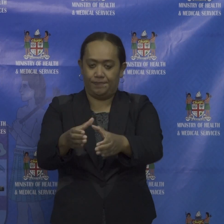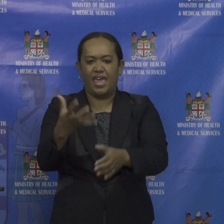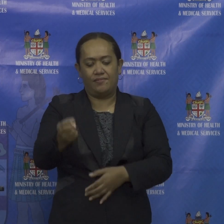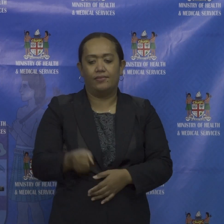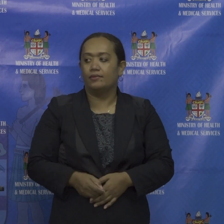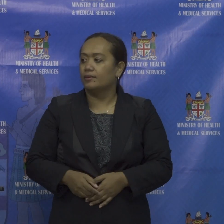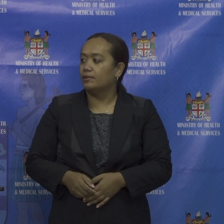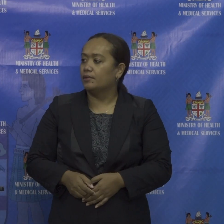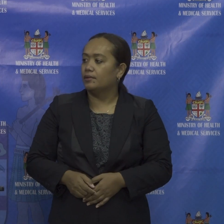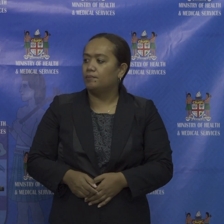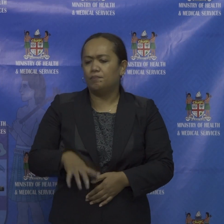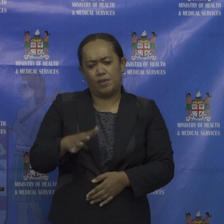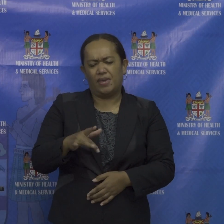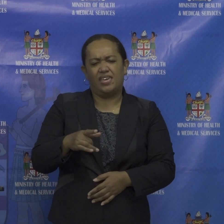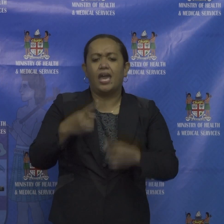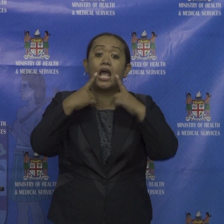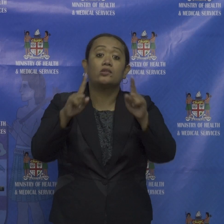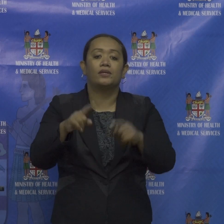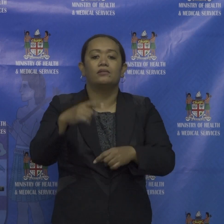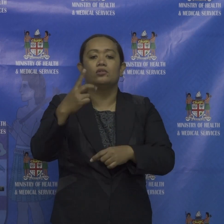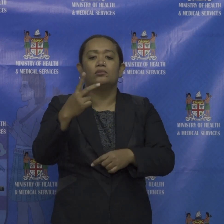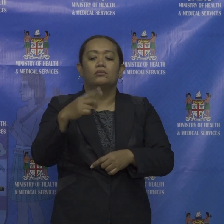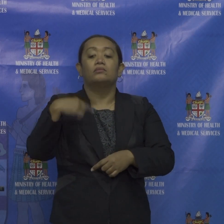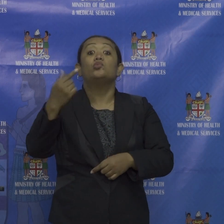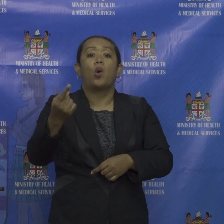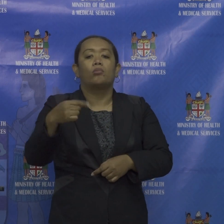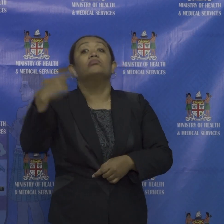be made within the next day or two. Thank you.